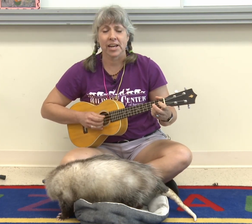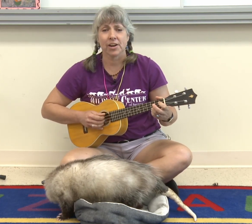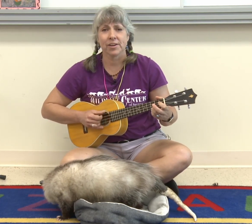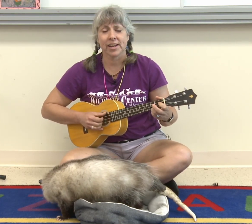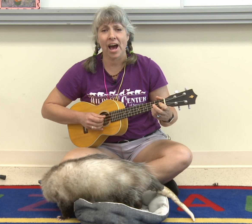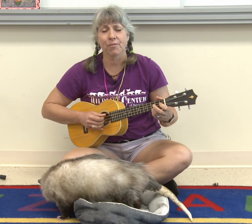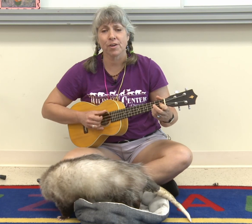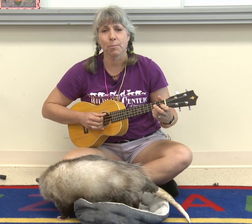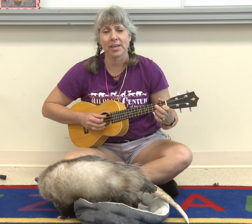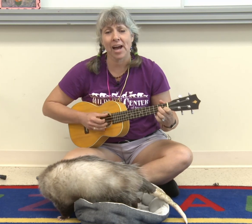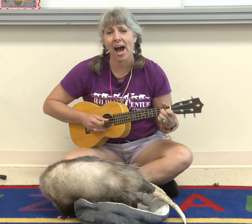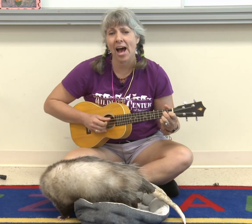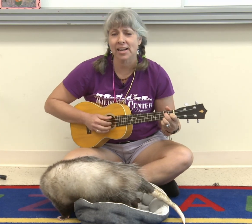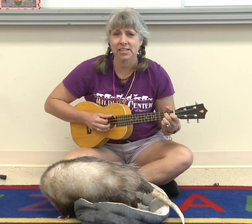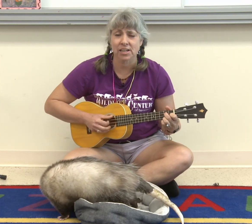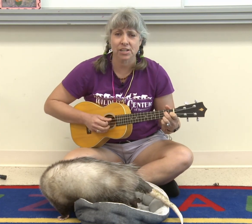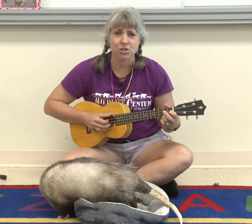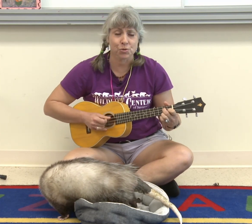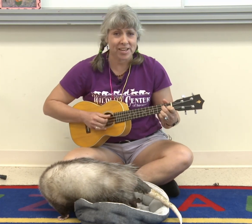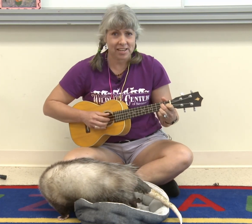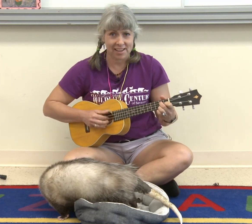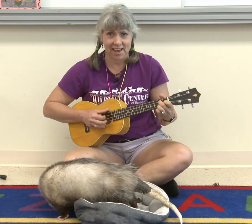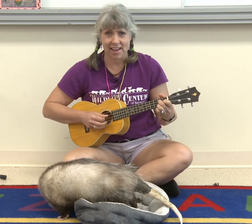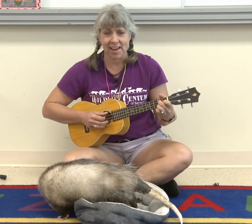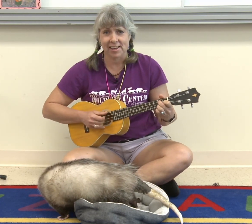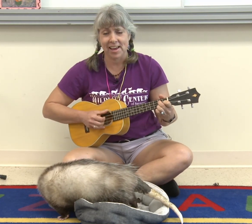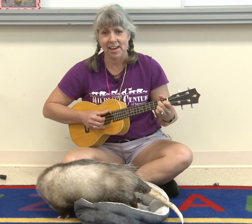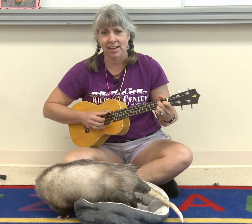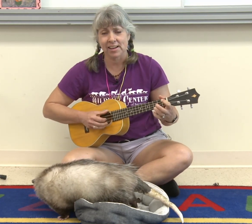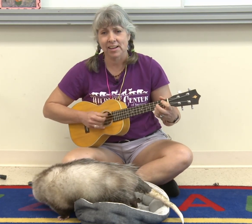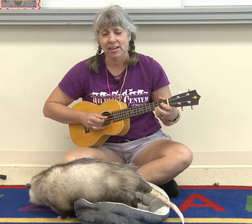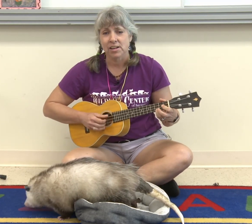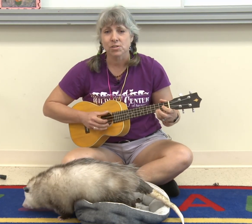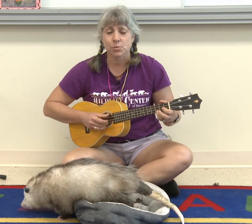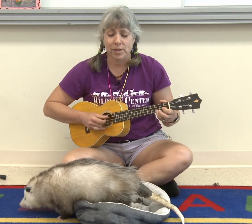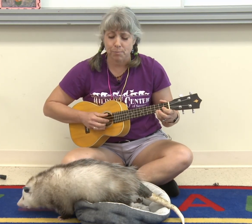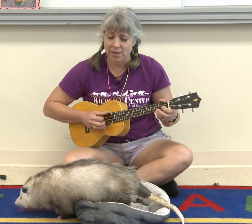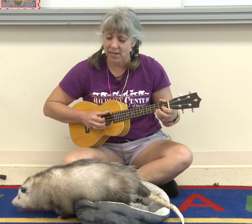staring out from behind a tree. Yeah, yeah, yeah. Sweet pea,